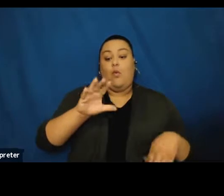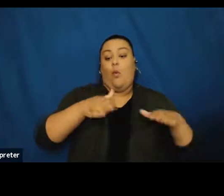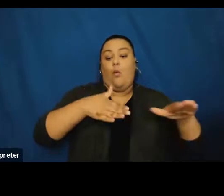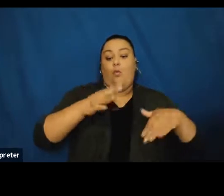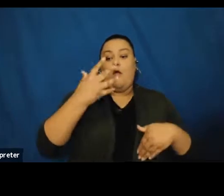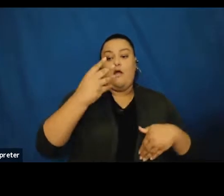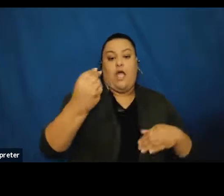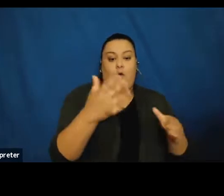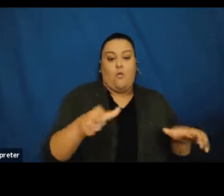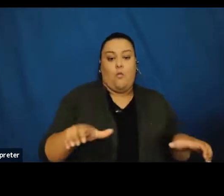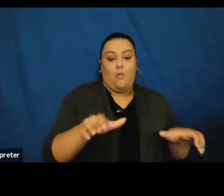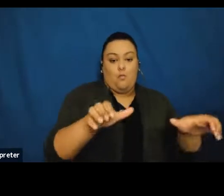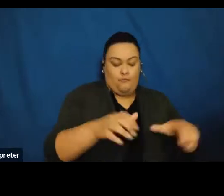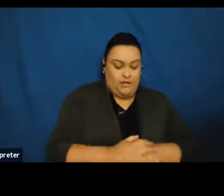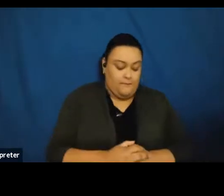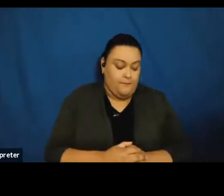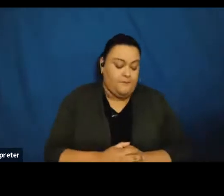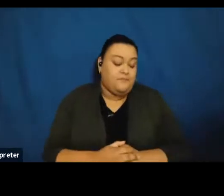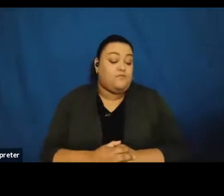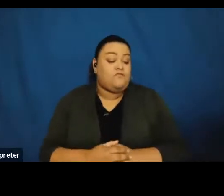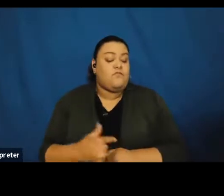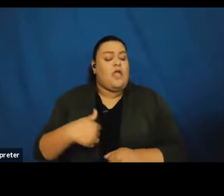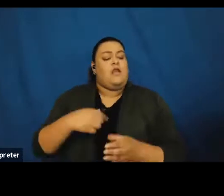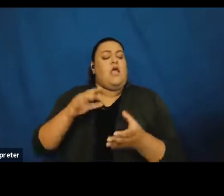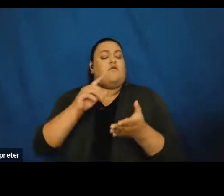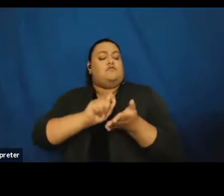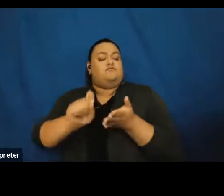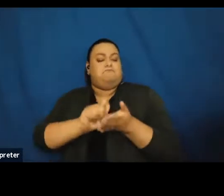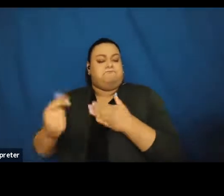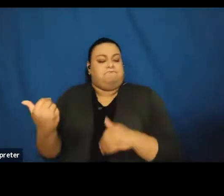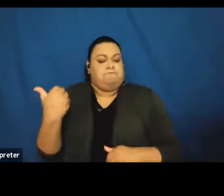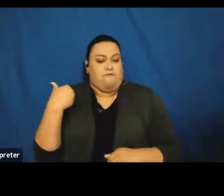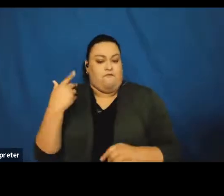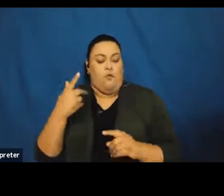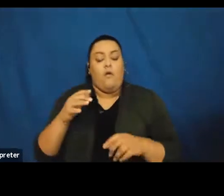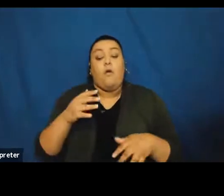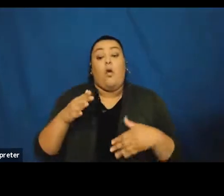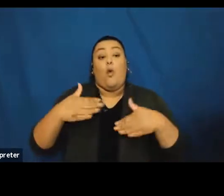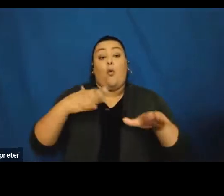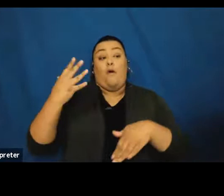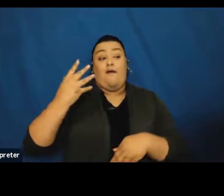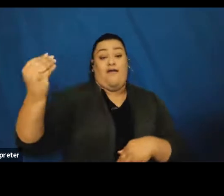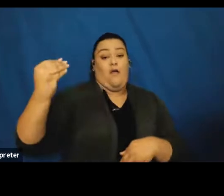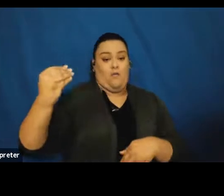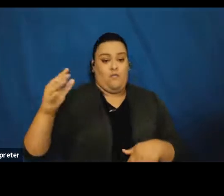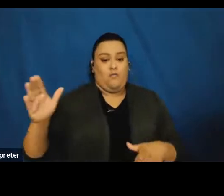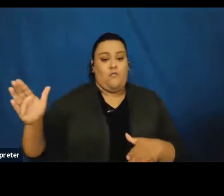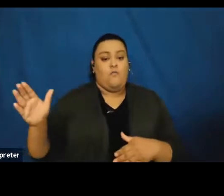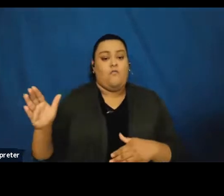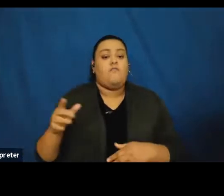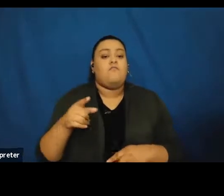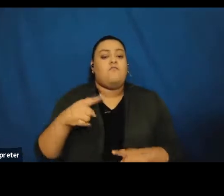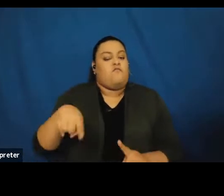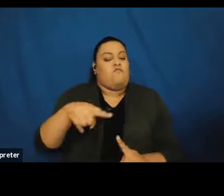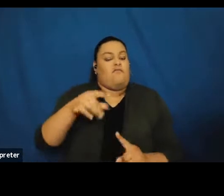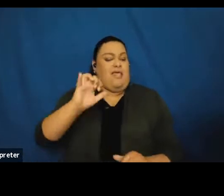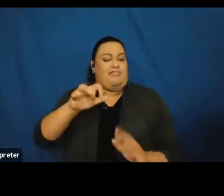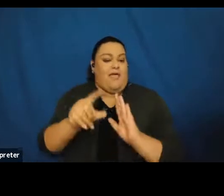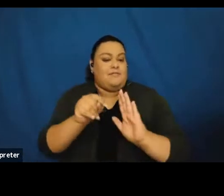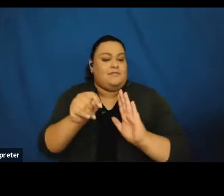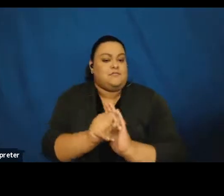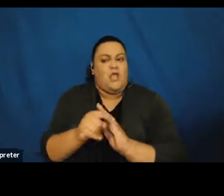walkouts, as I've written about elsewhere, were really we didn't know it at the time. We thought it was a local